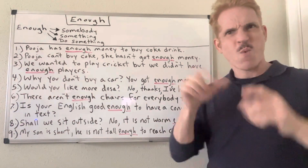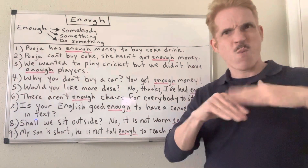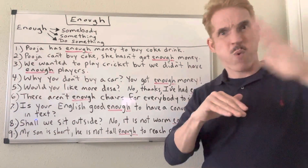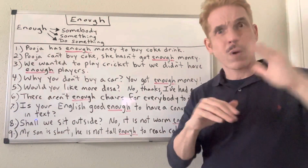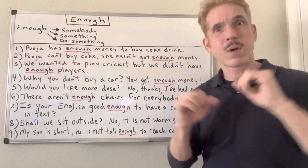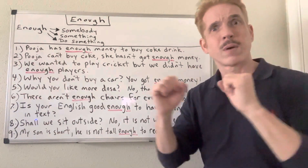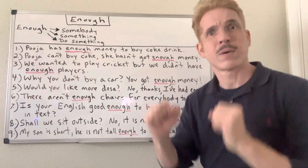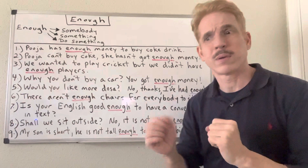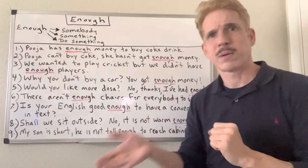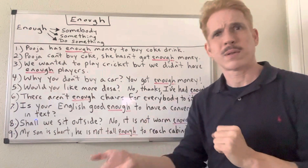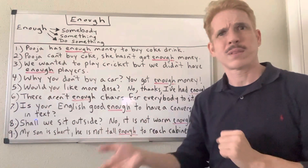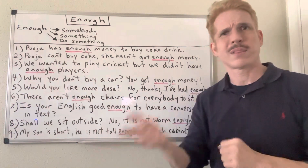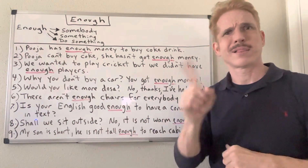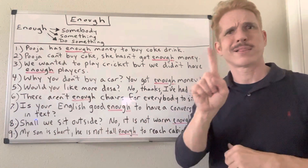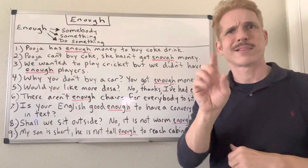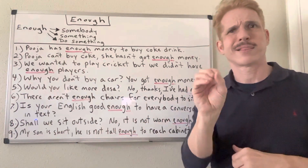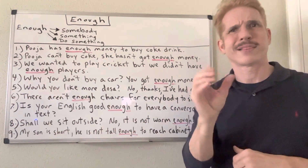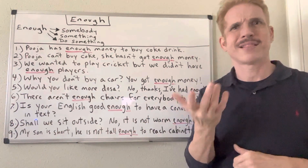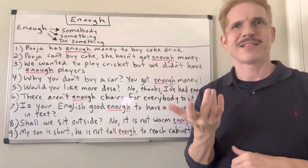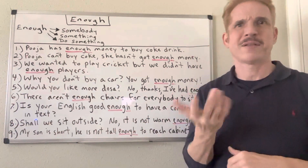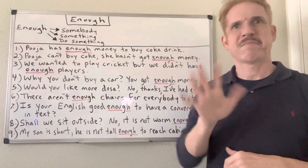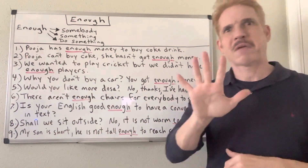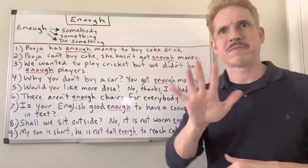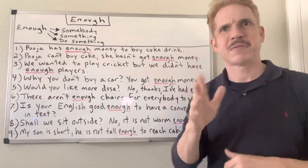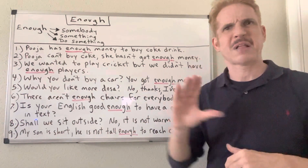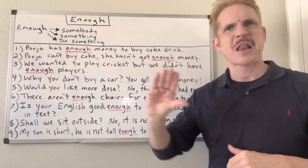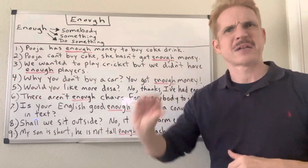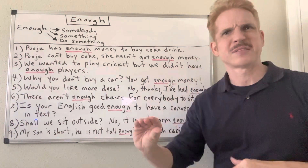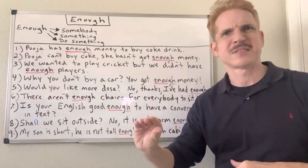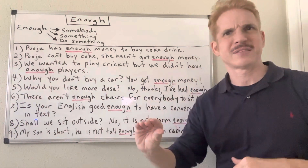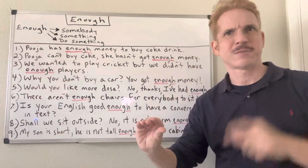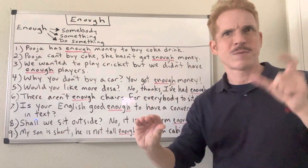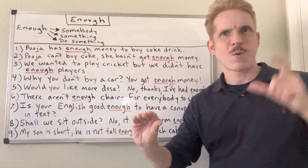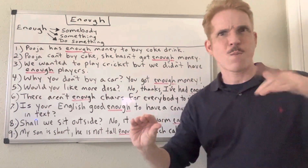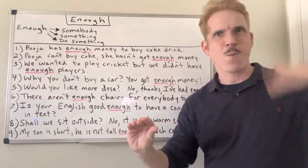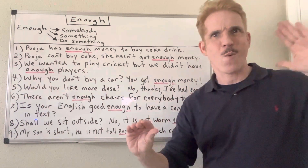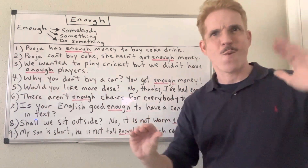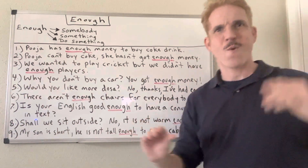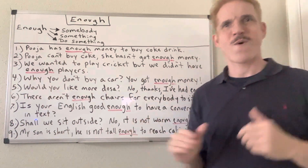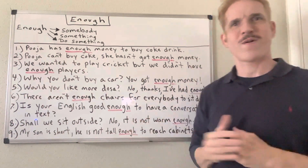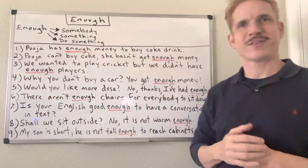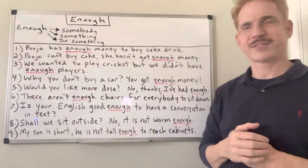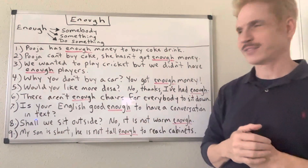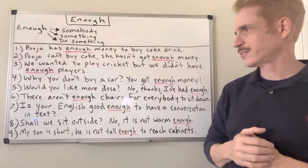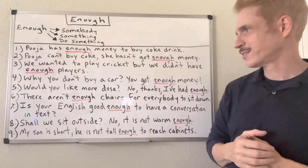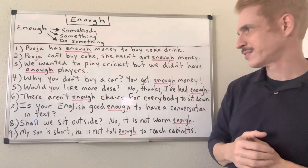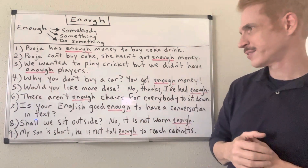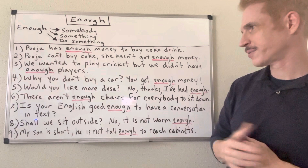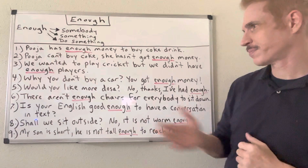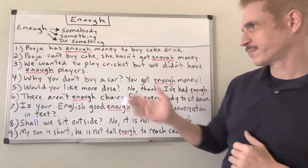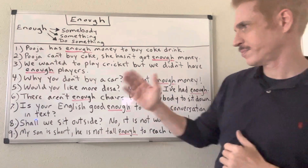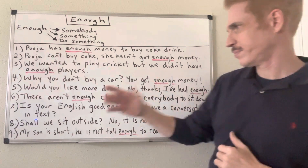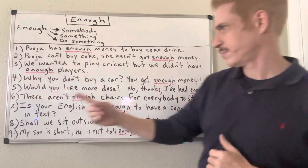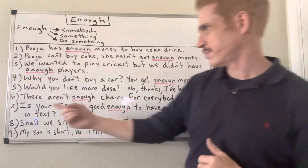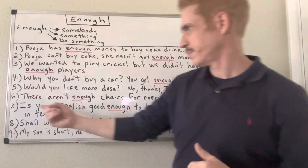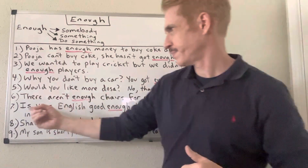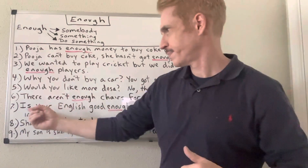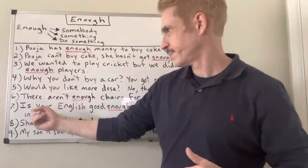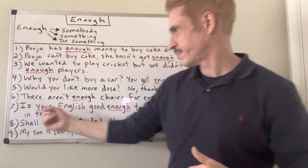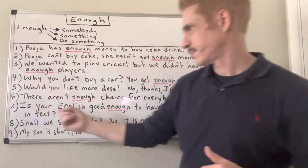It's a starting bit. But also the latest, even if it's going to go over to legal, it's going to have that version as well, just in case it can